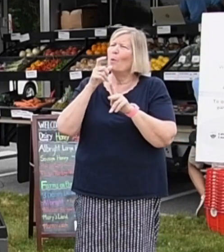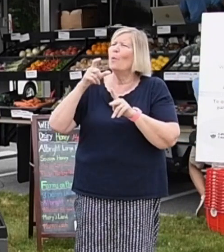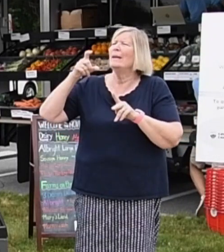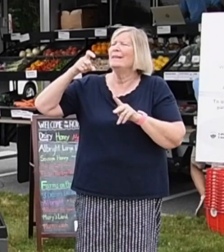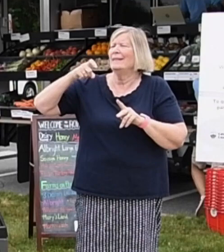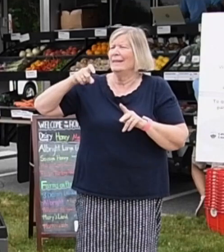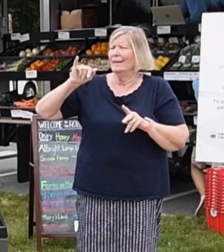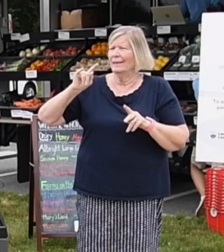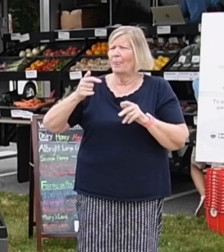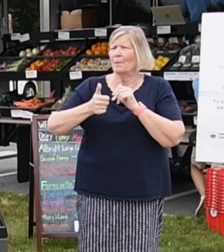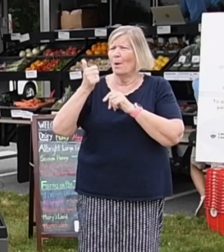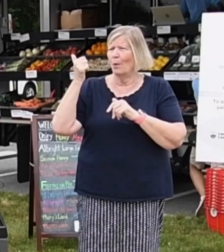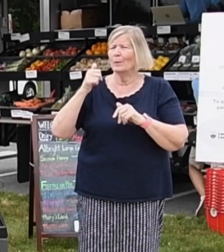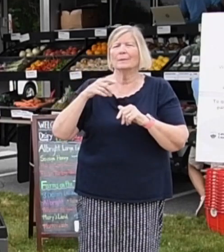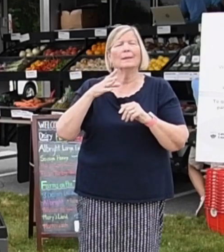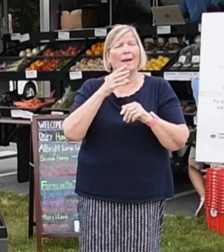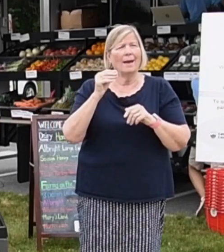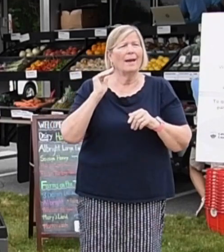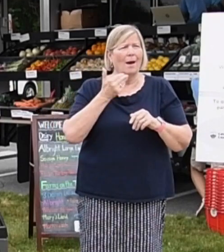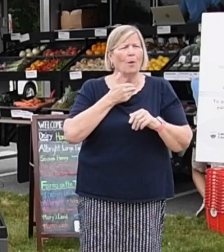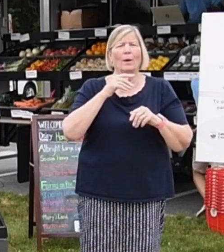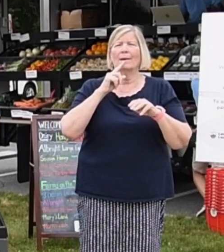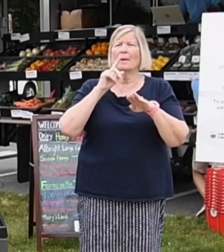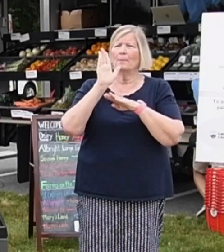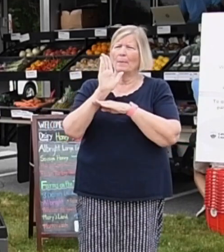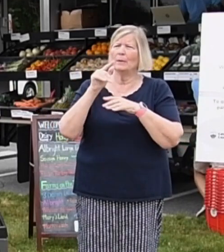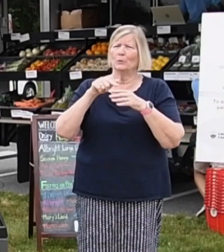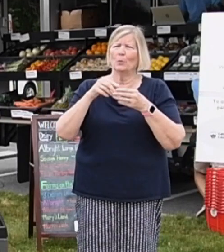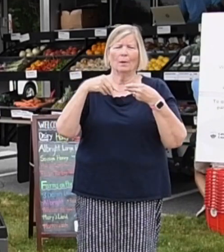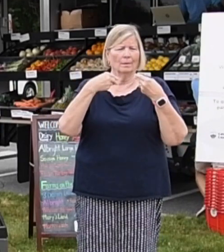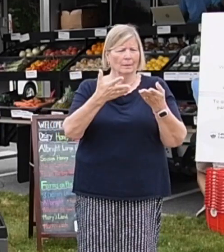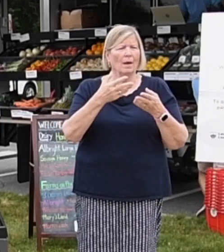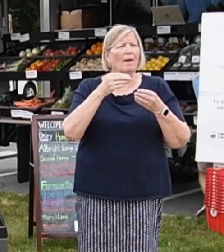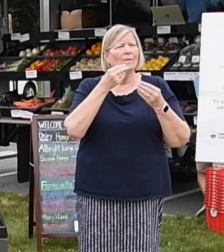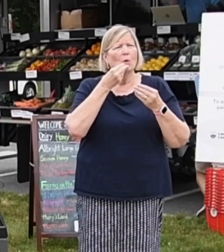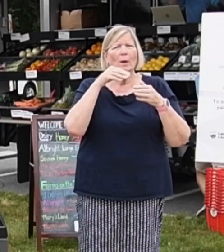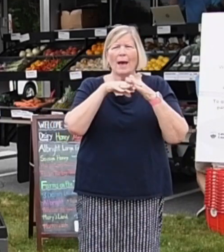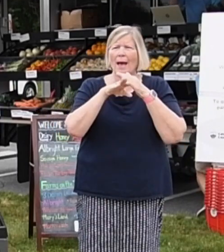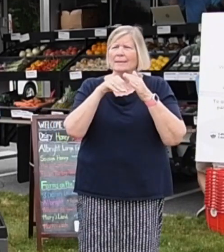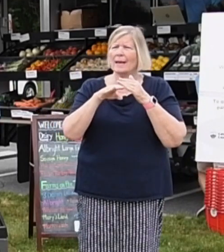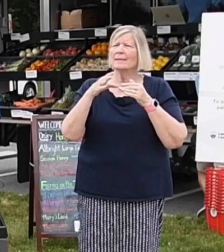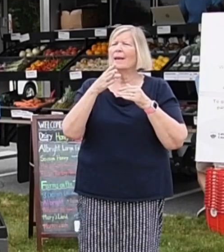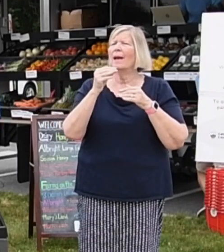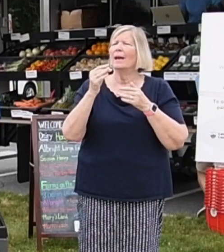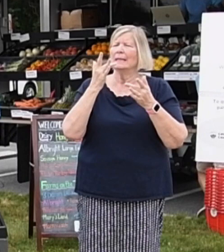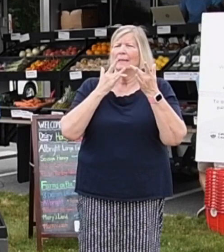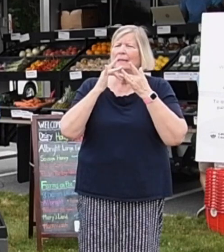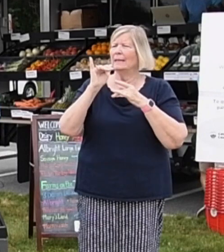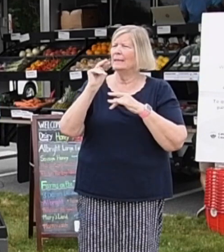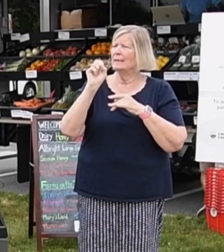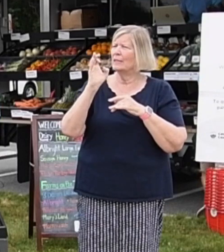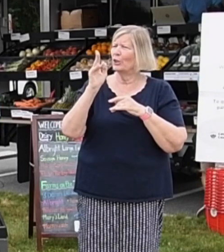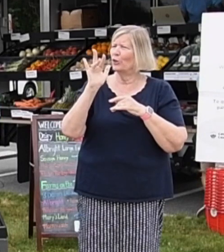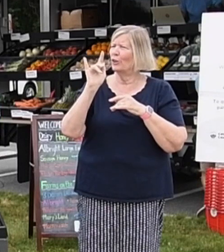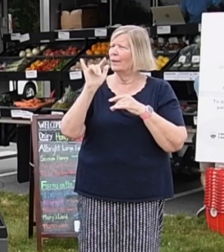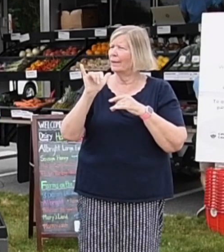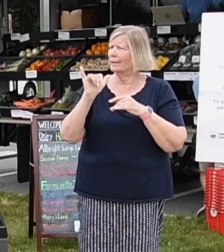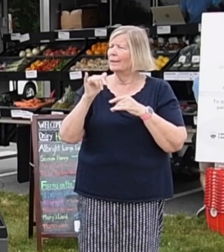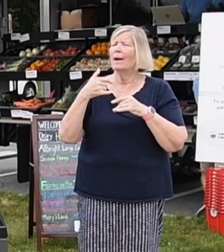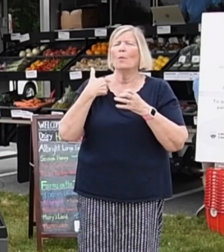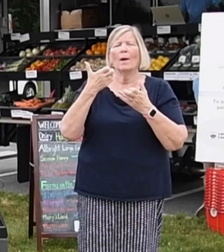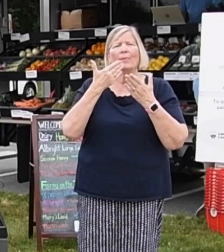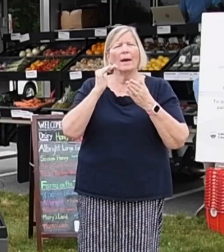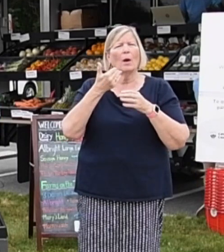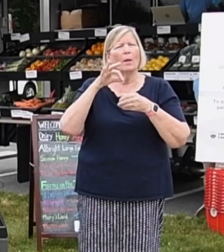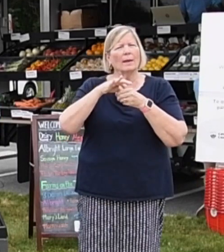is a testament to Howard County's commitment to addressing food access and insecurity. I want to thank again the elected officials, our